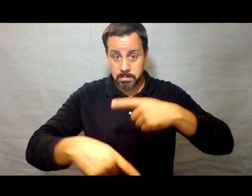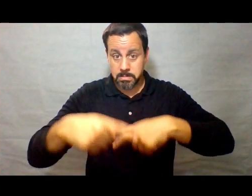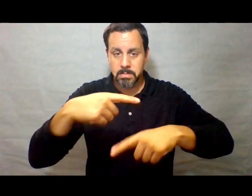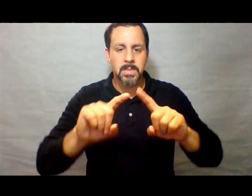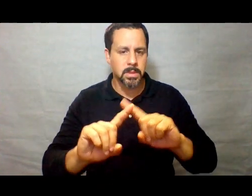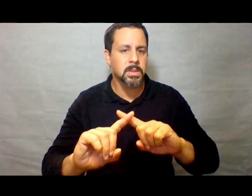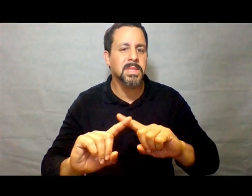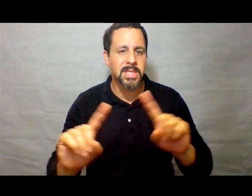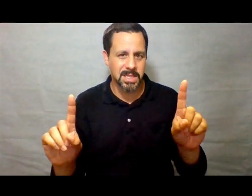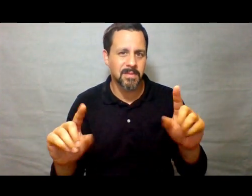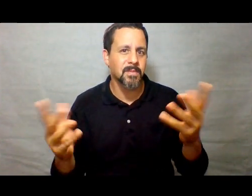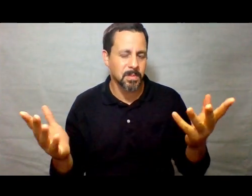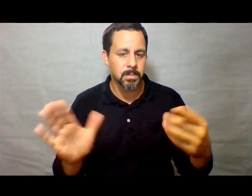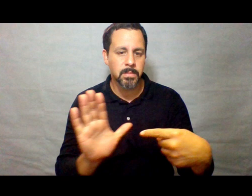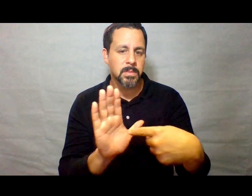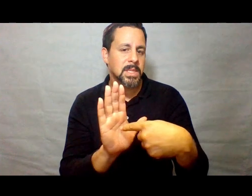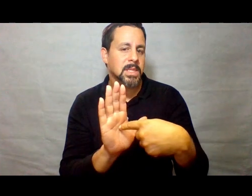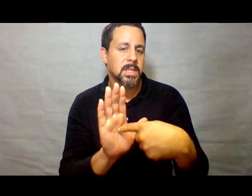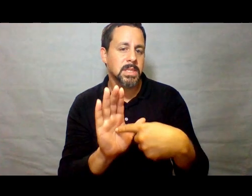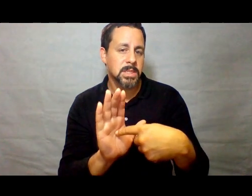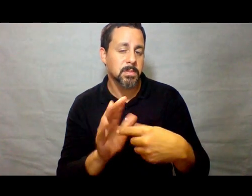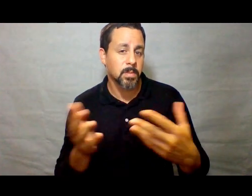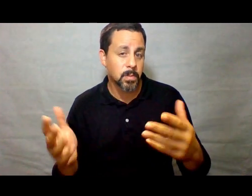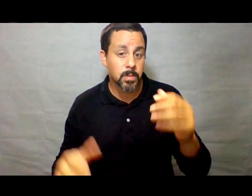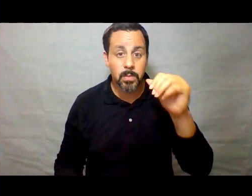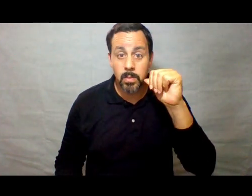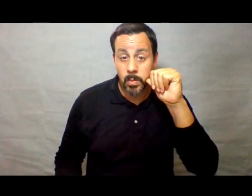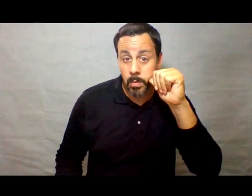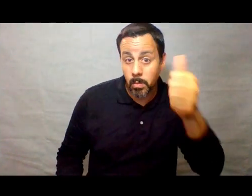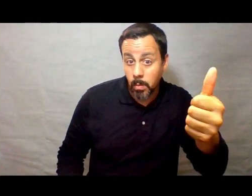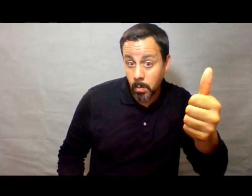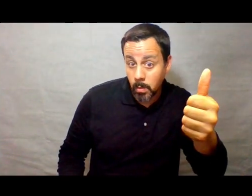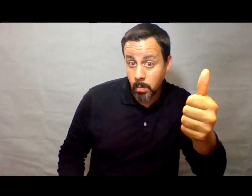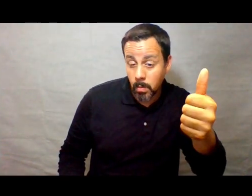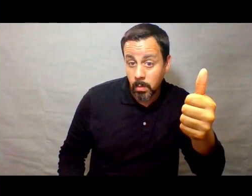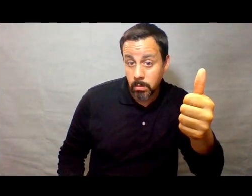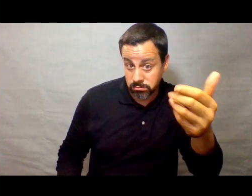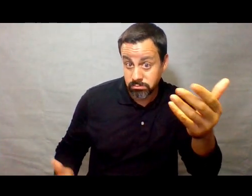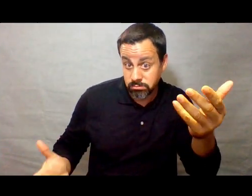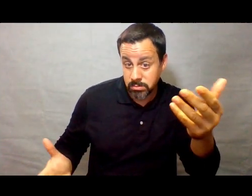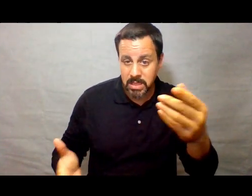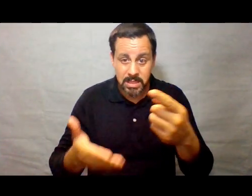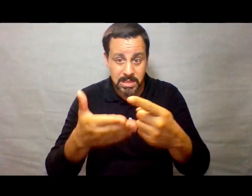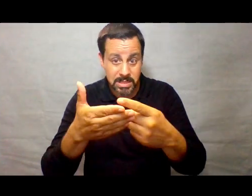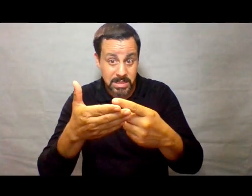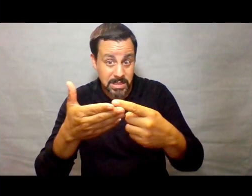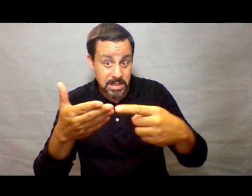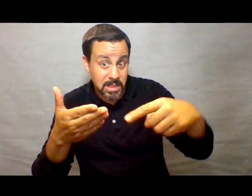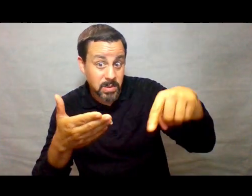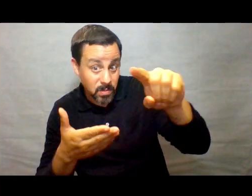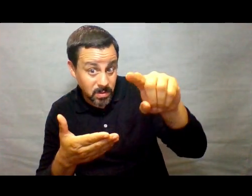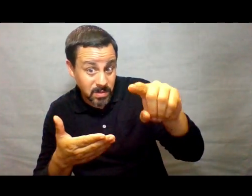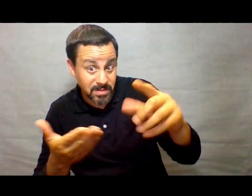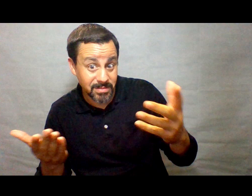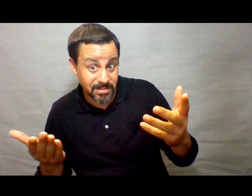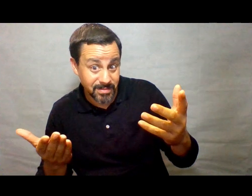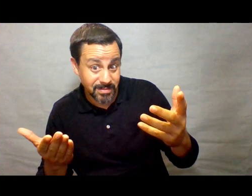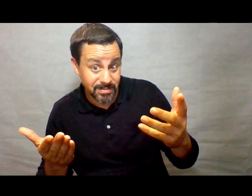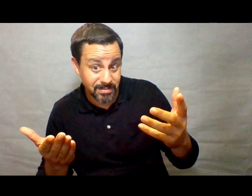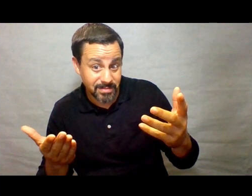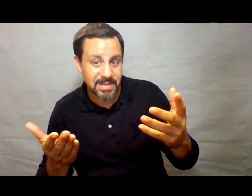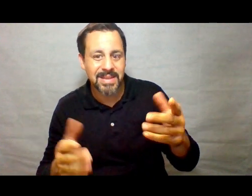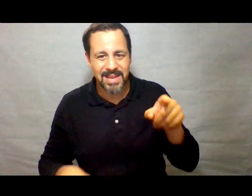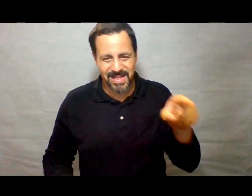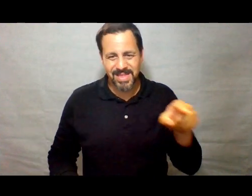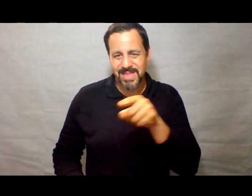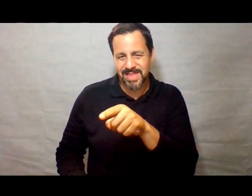It's not like regular time signs where I can sign, for example, tomorrow, next